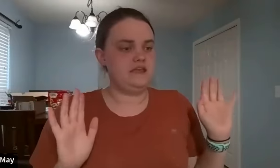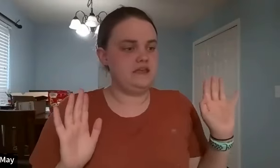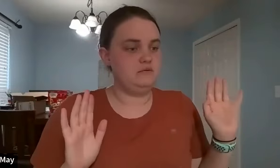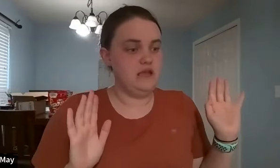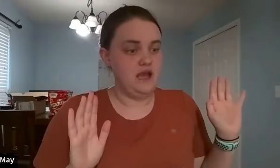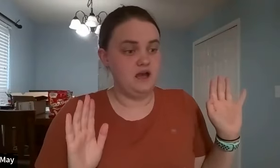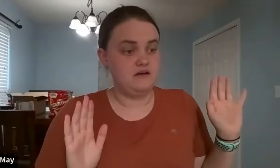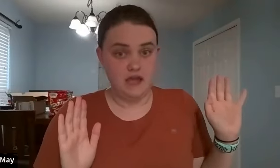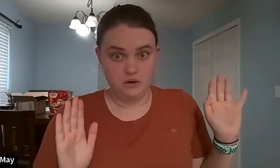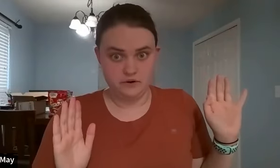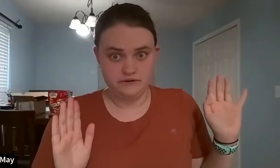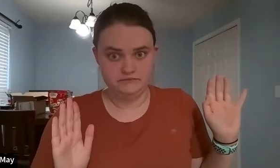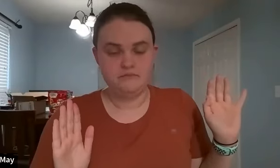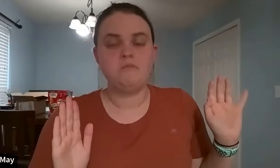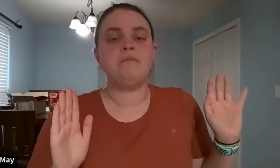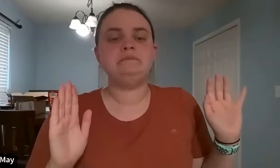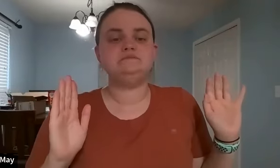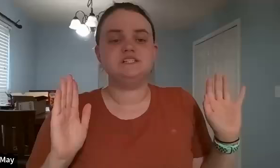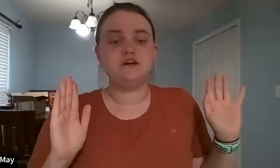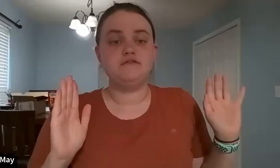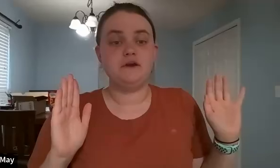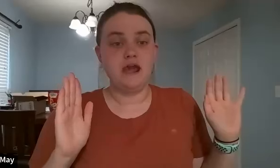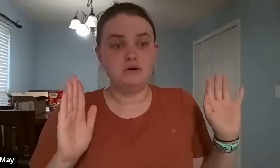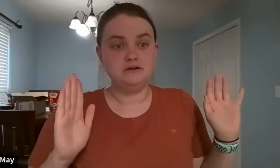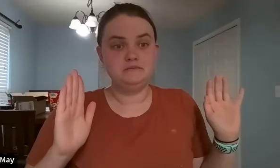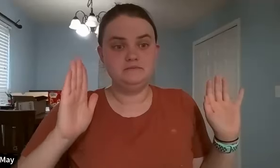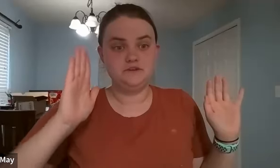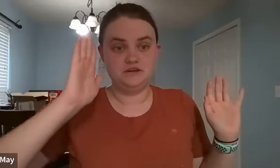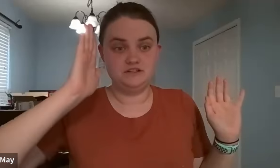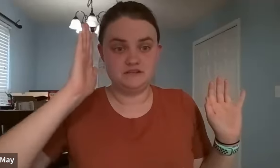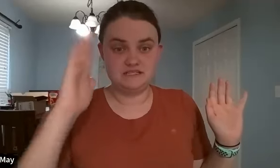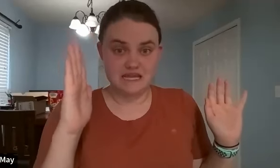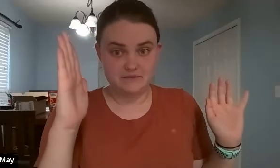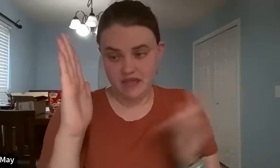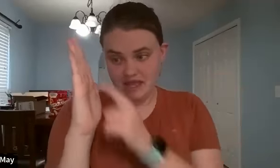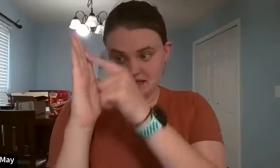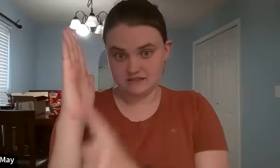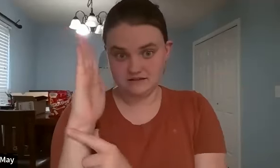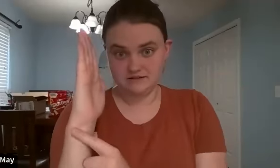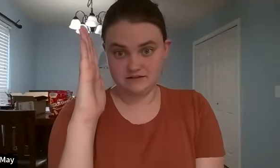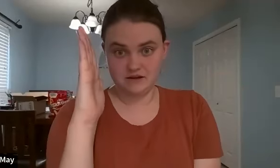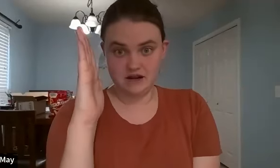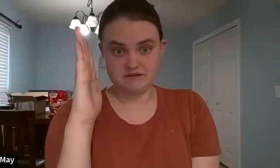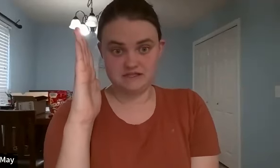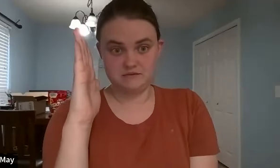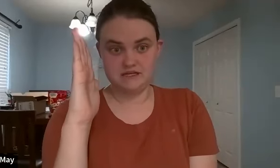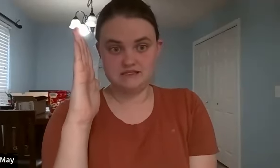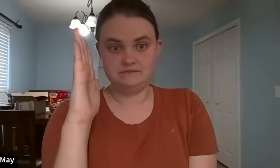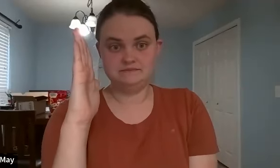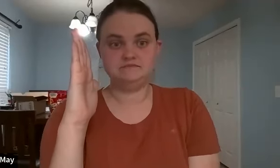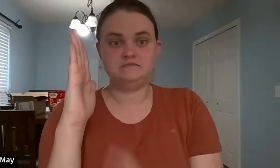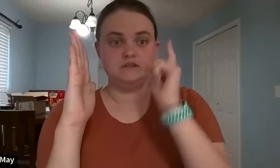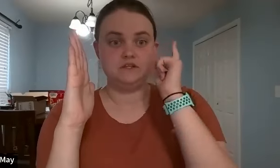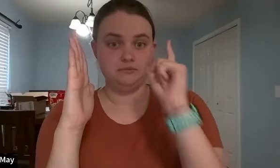Then we have hour. So for hour, you're going to do the same hand. You're going to have it sideways. Your